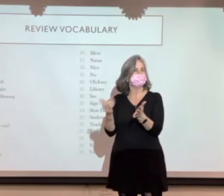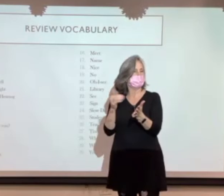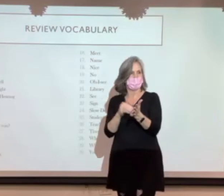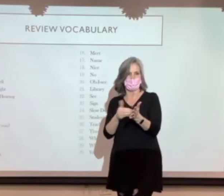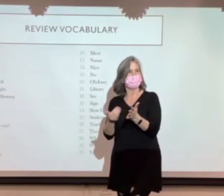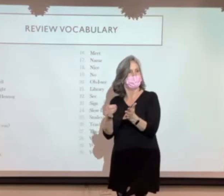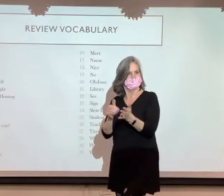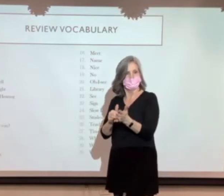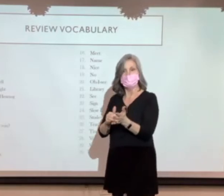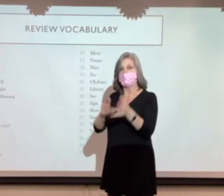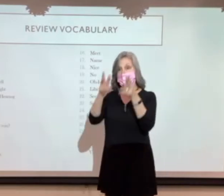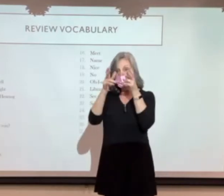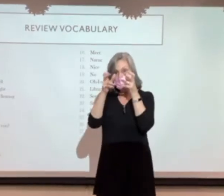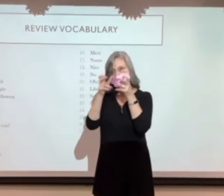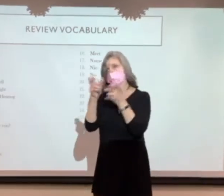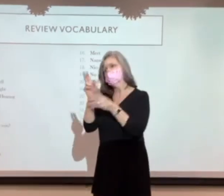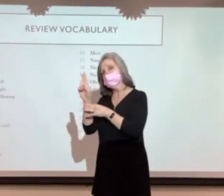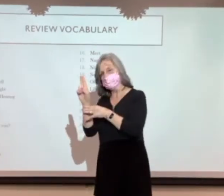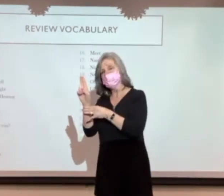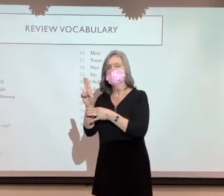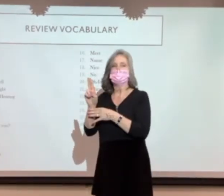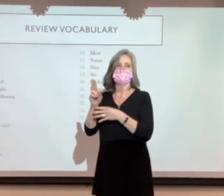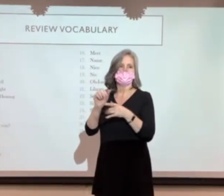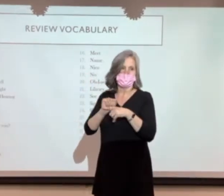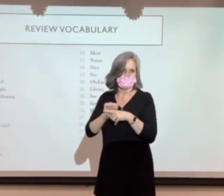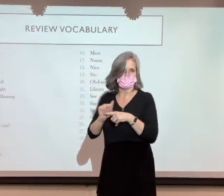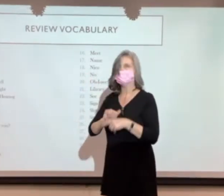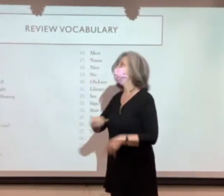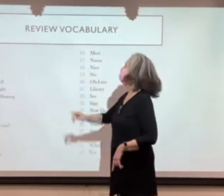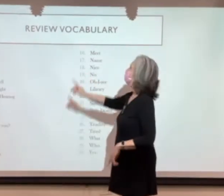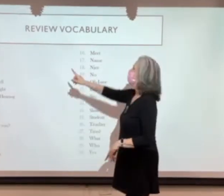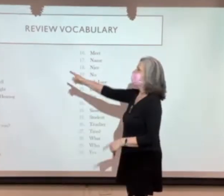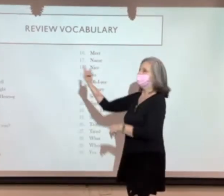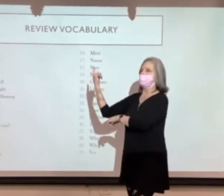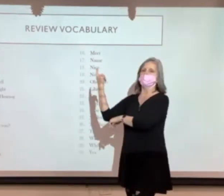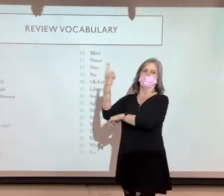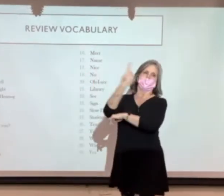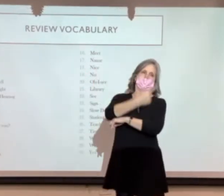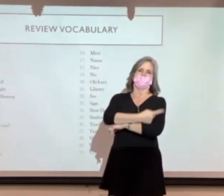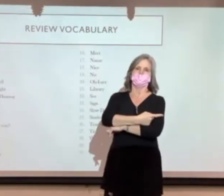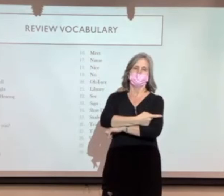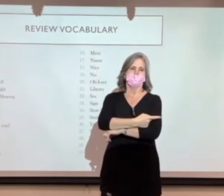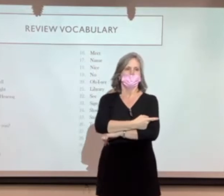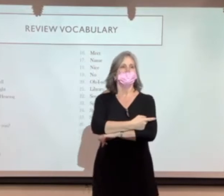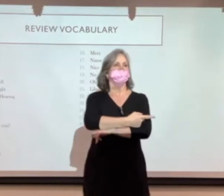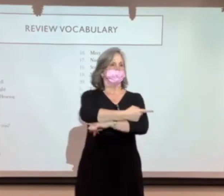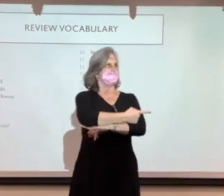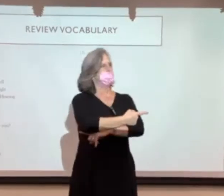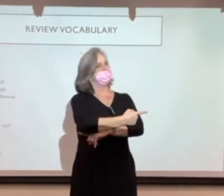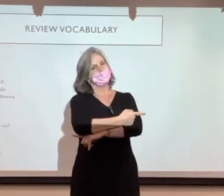it again and again. You got to watch it, you got to use it, you got to practice it. The sign for day, because the phrase that I want